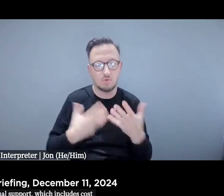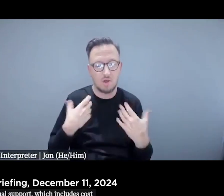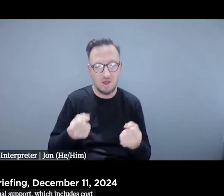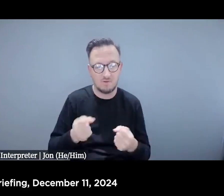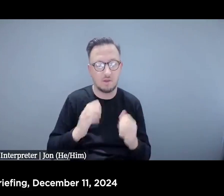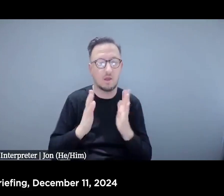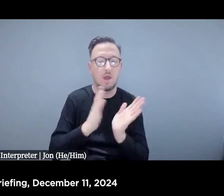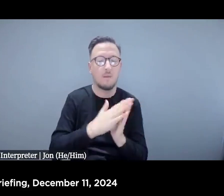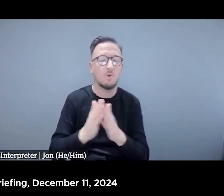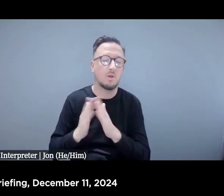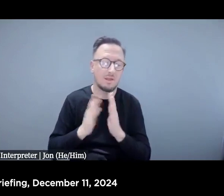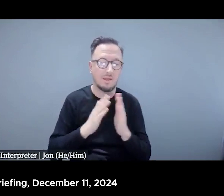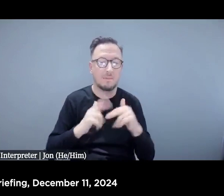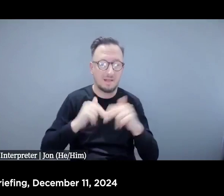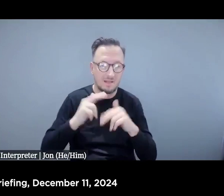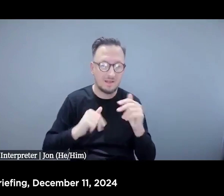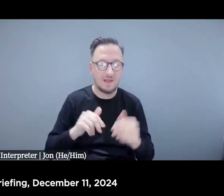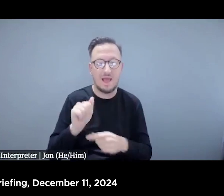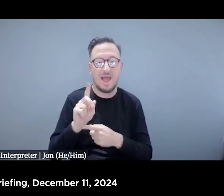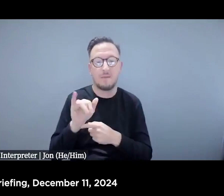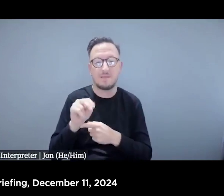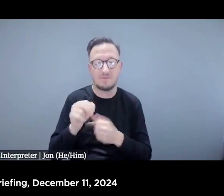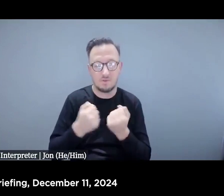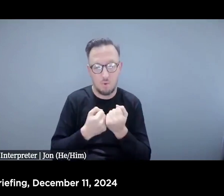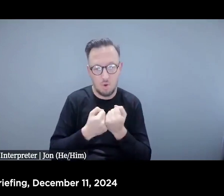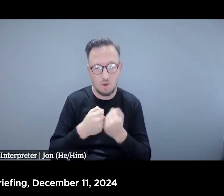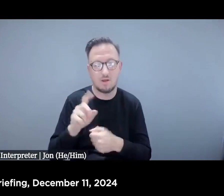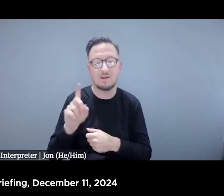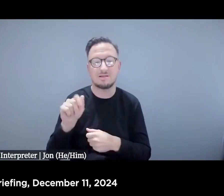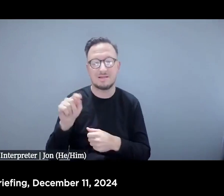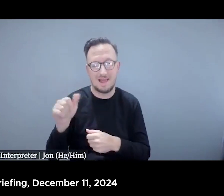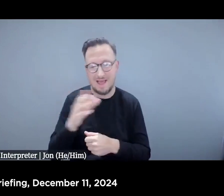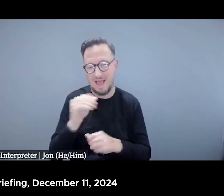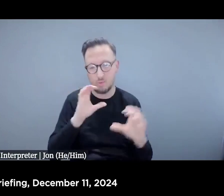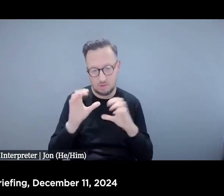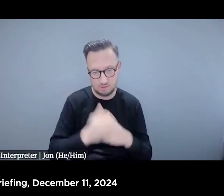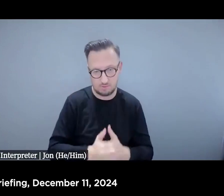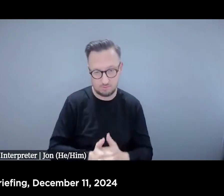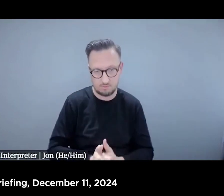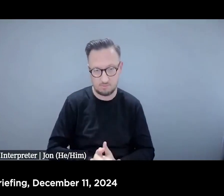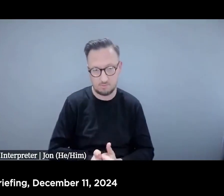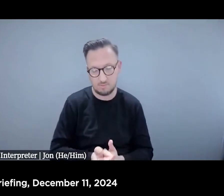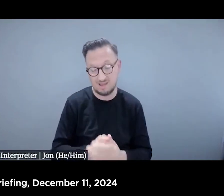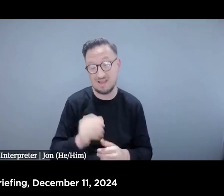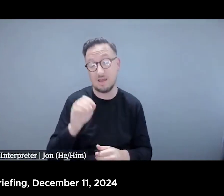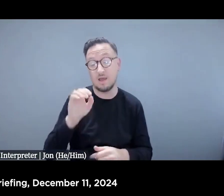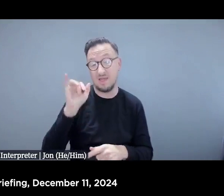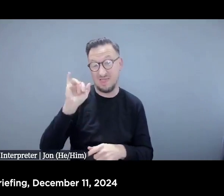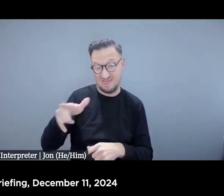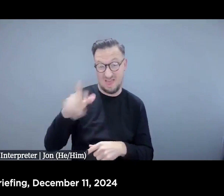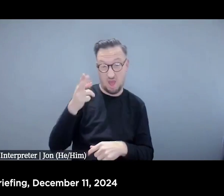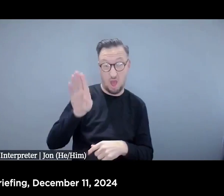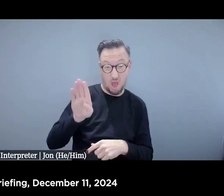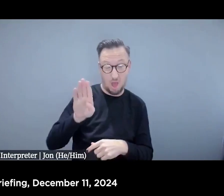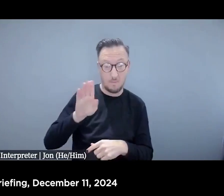building, administrative support, data, and communication. The Engagement Hub can be found